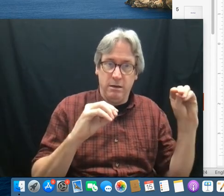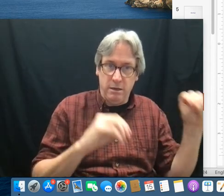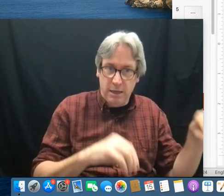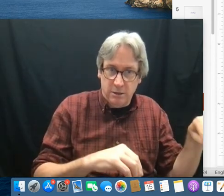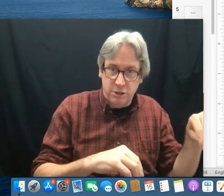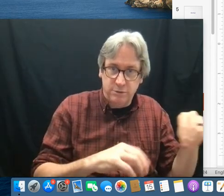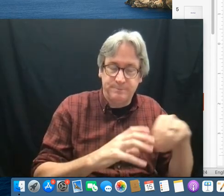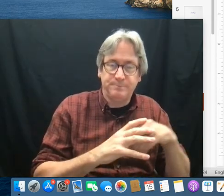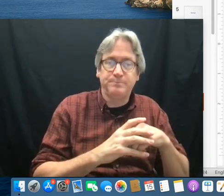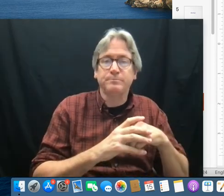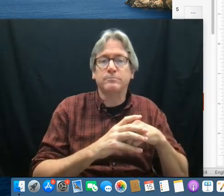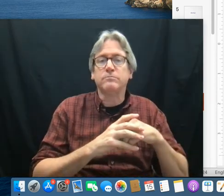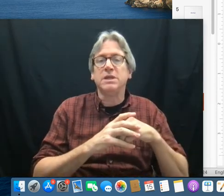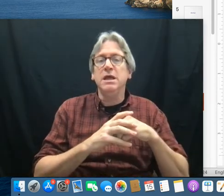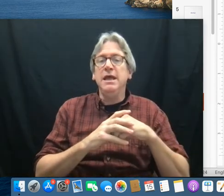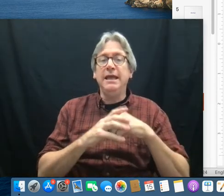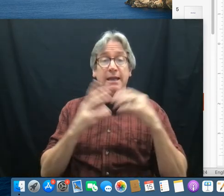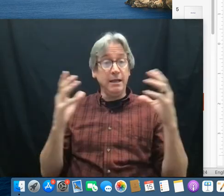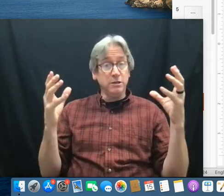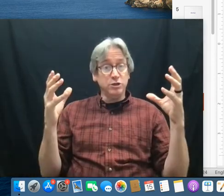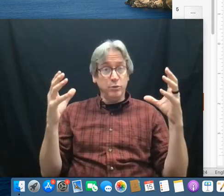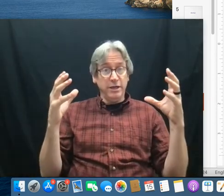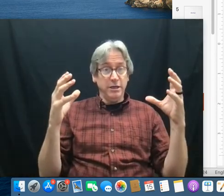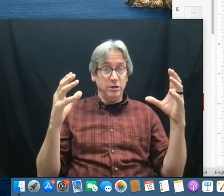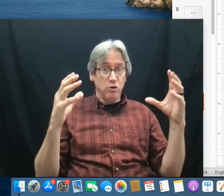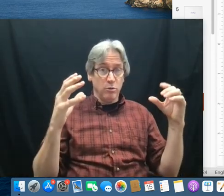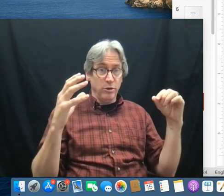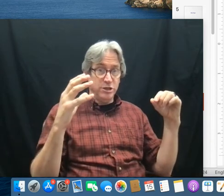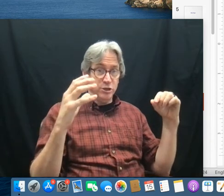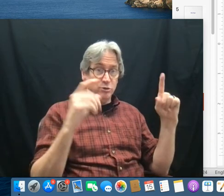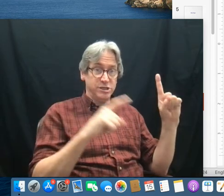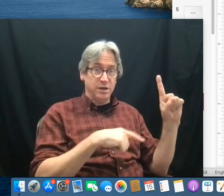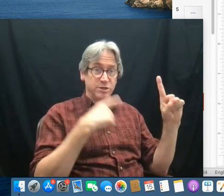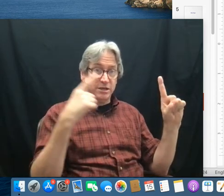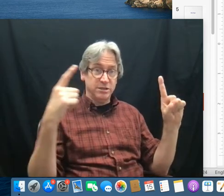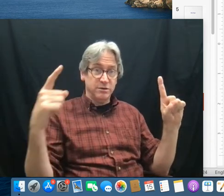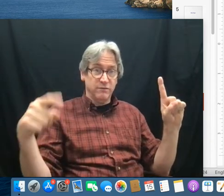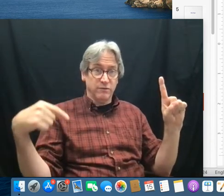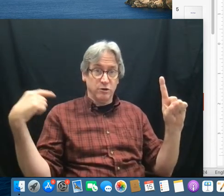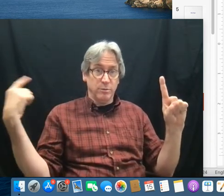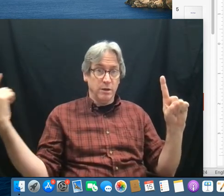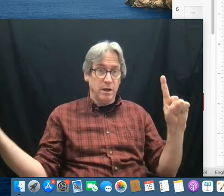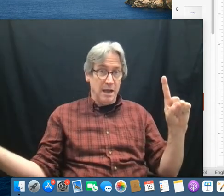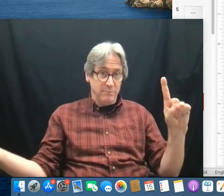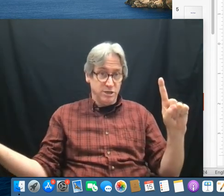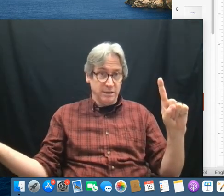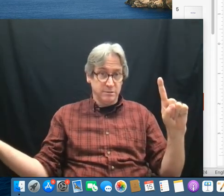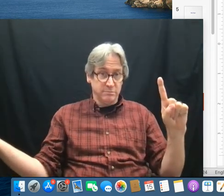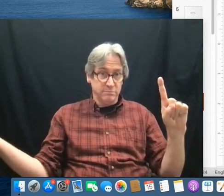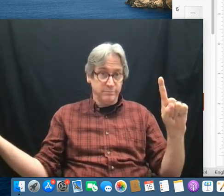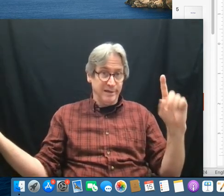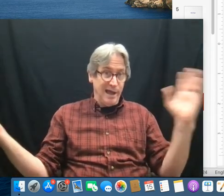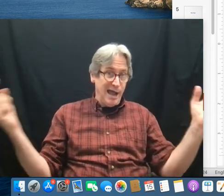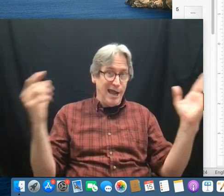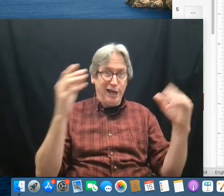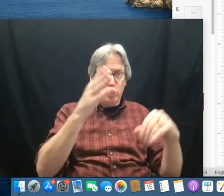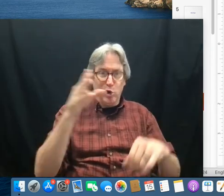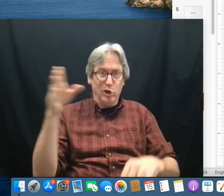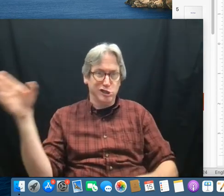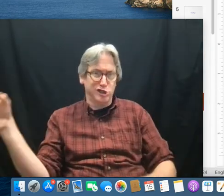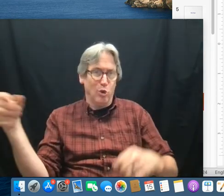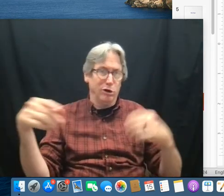than English. In English, we normally do subject, verb, object.